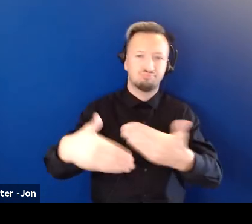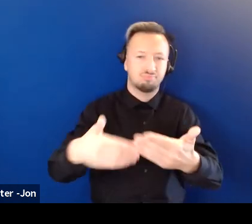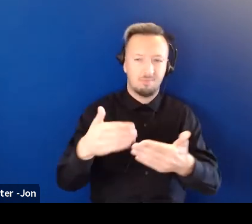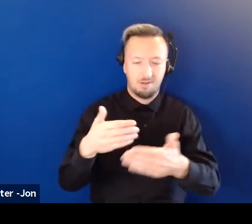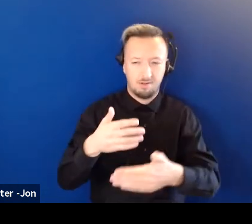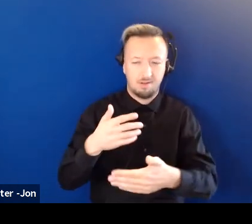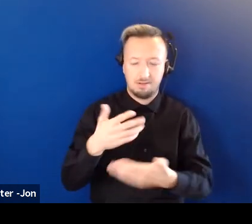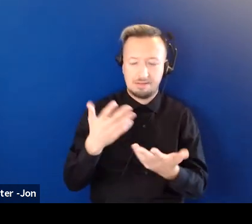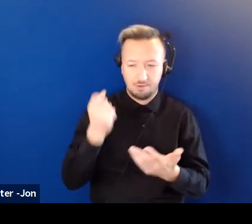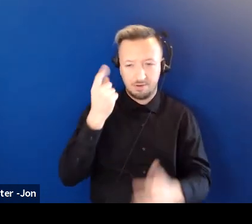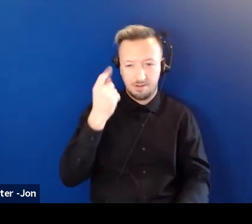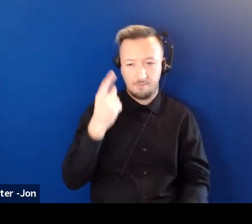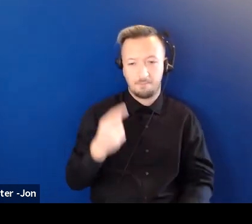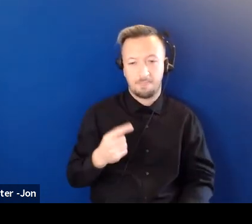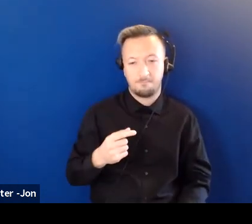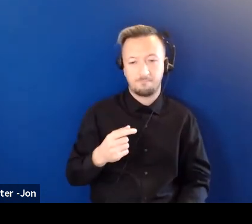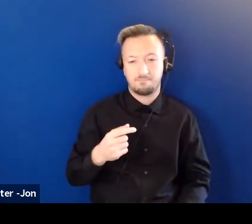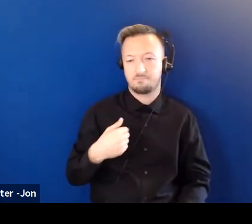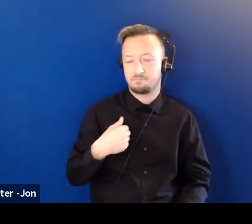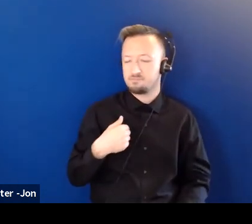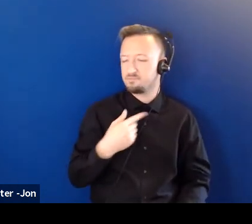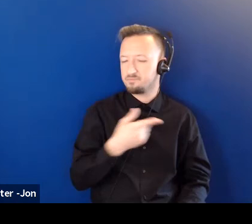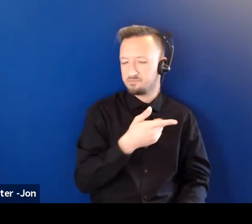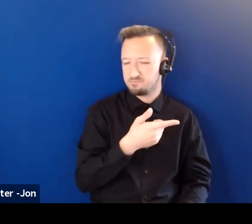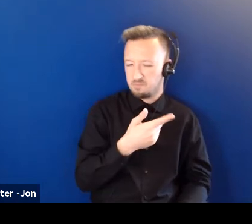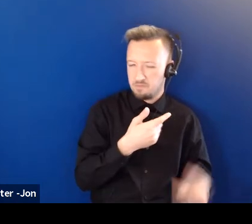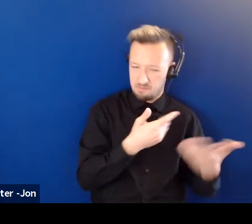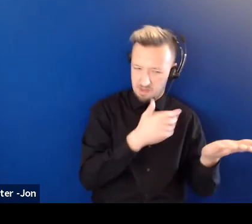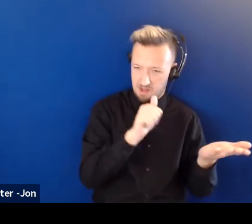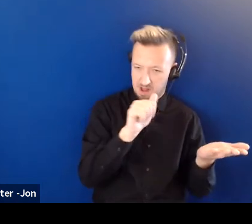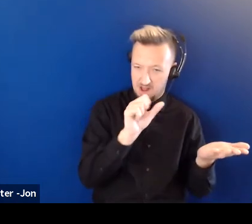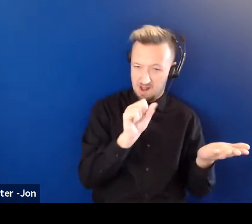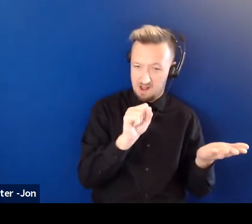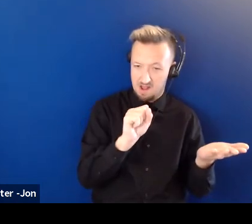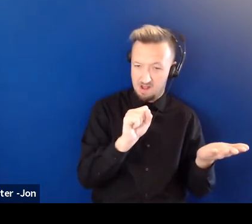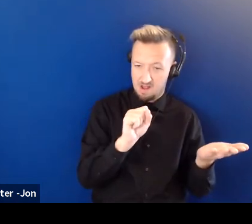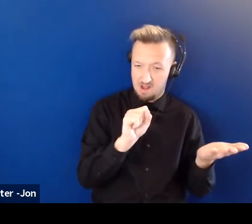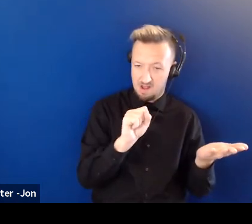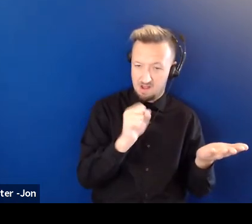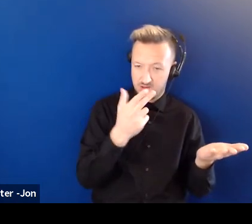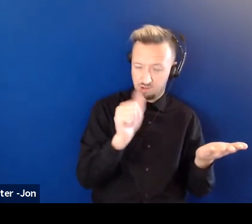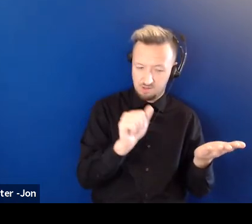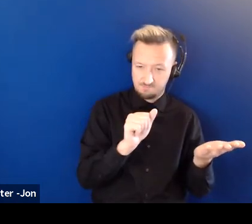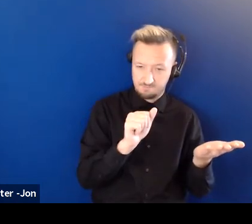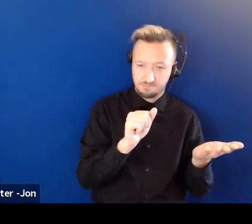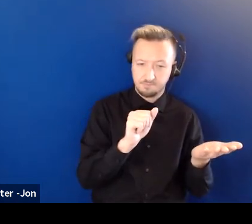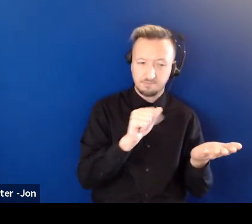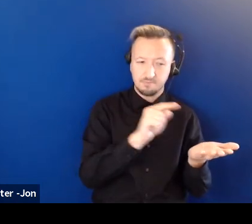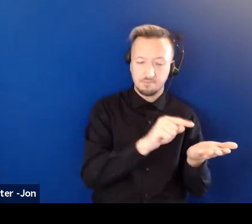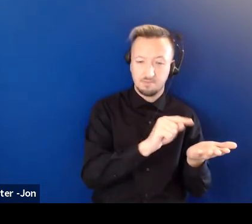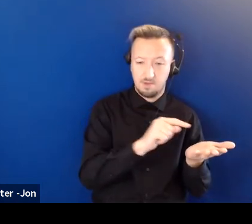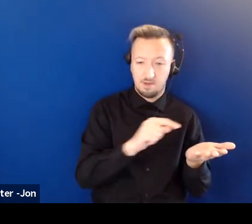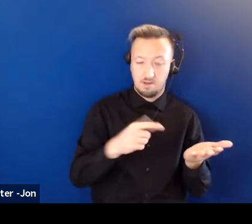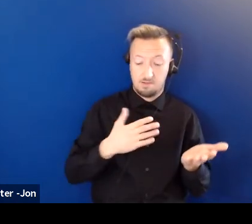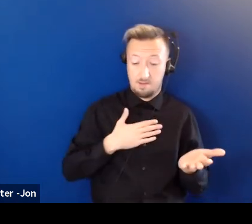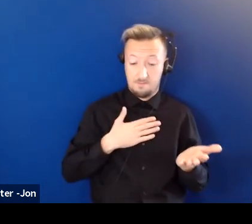I'm going to let Aja speak a little bit on this one as well, because a lot of my go-tos, I share about